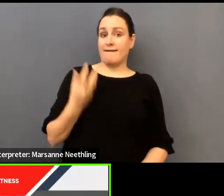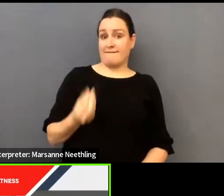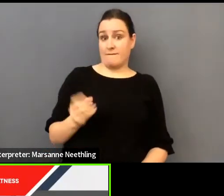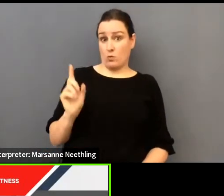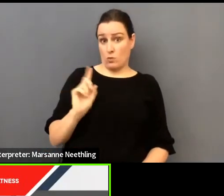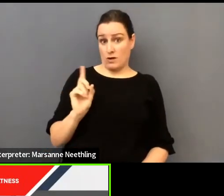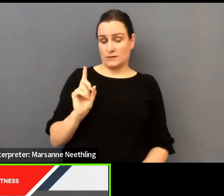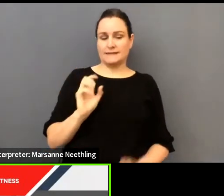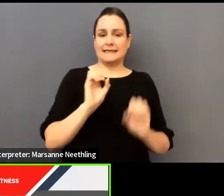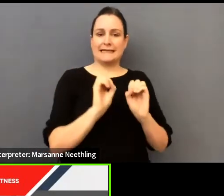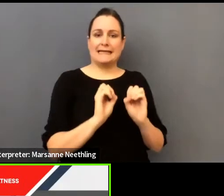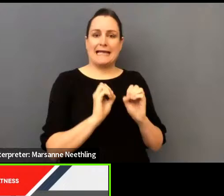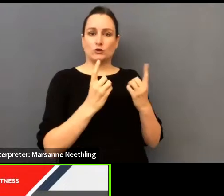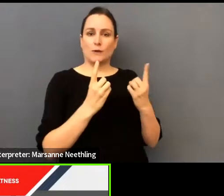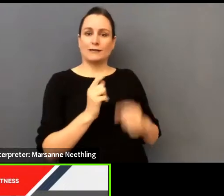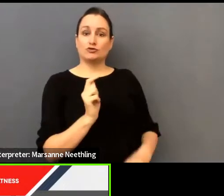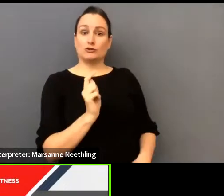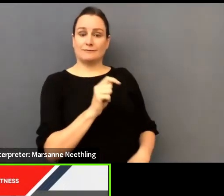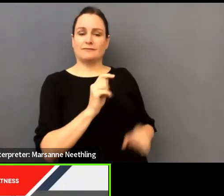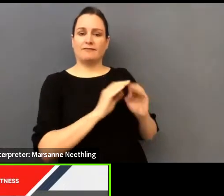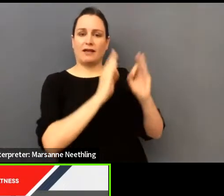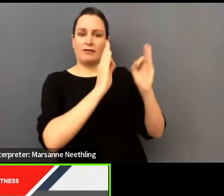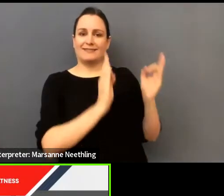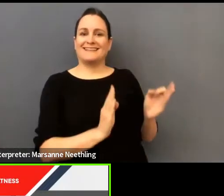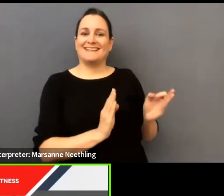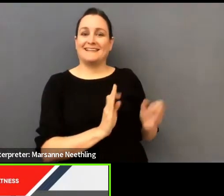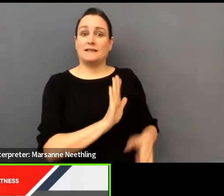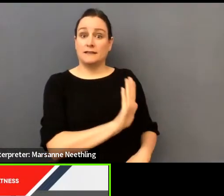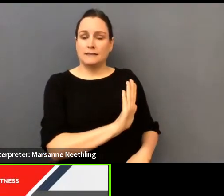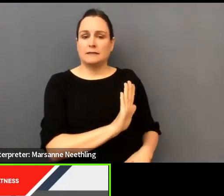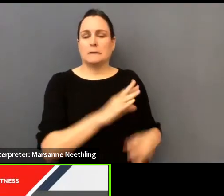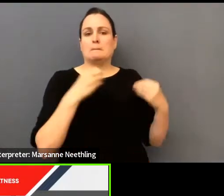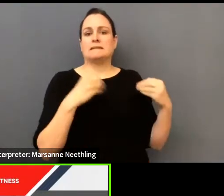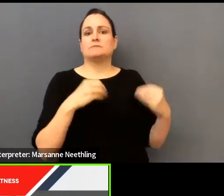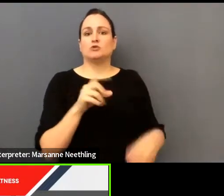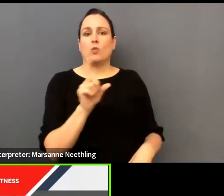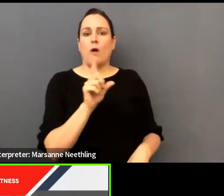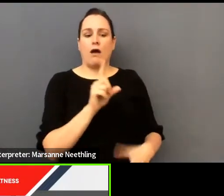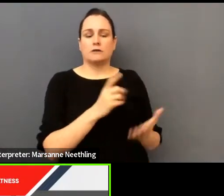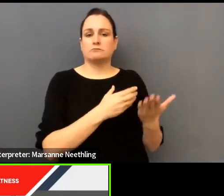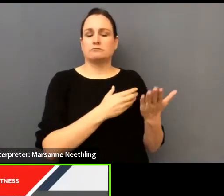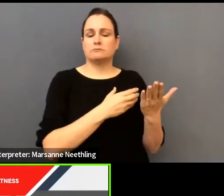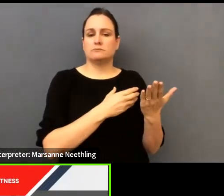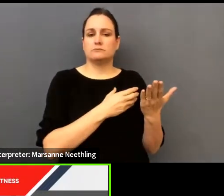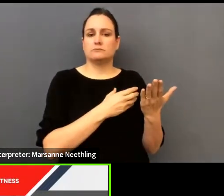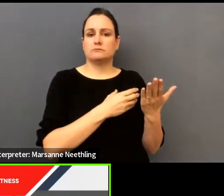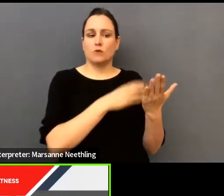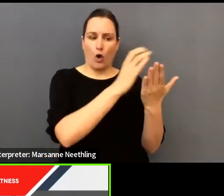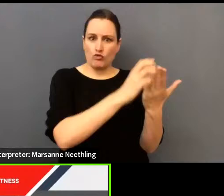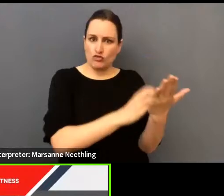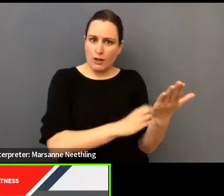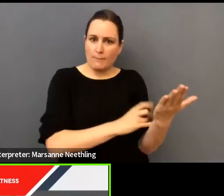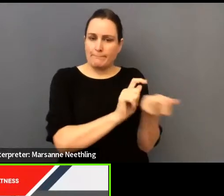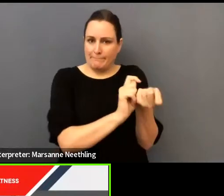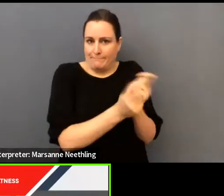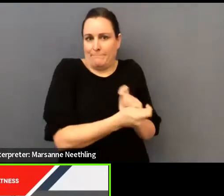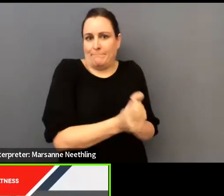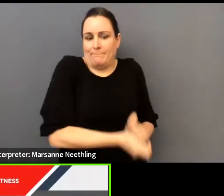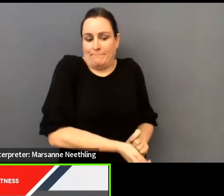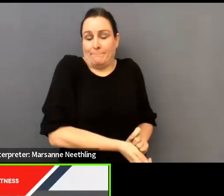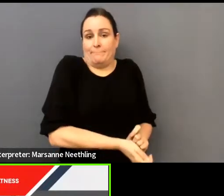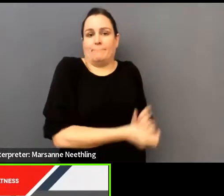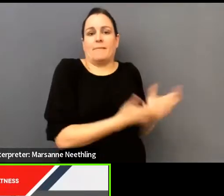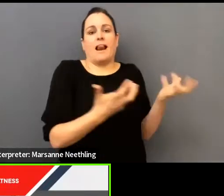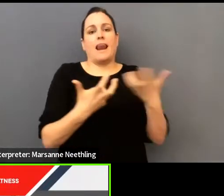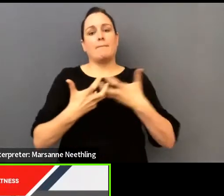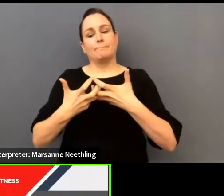of Education is in the process of curriculum renewal with regards to early childhood development